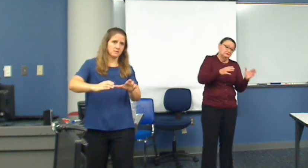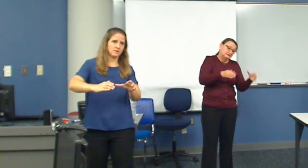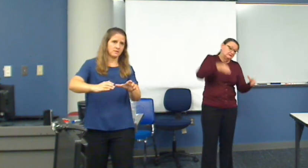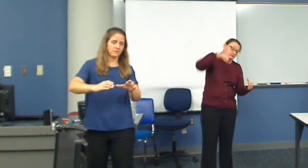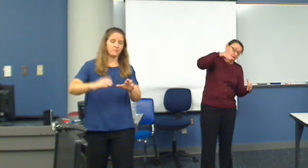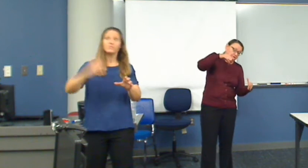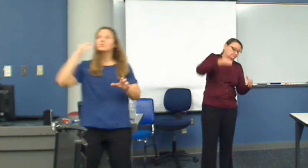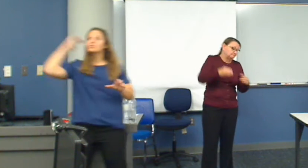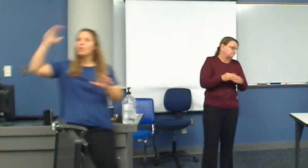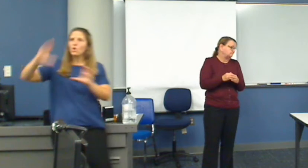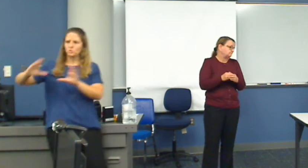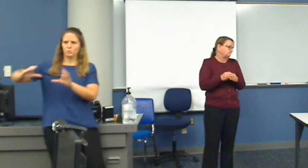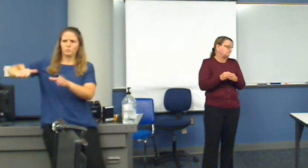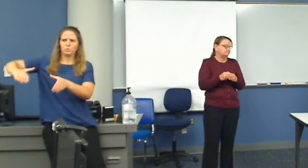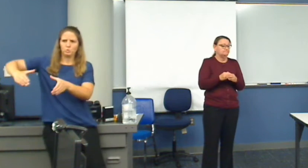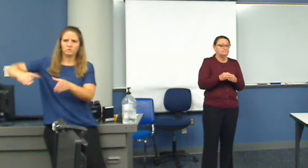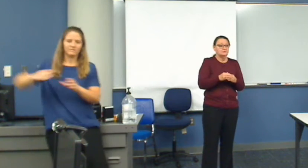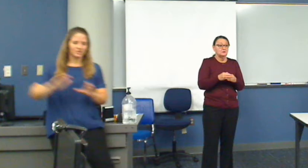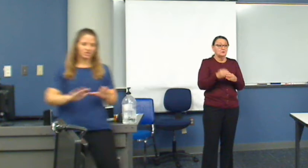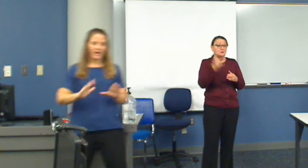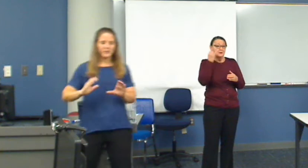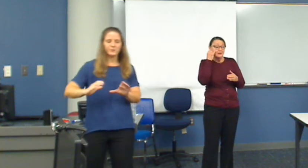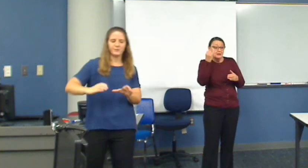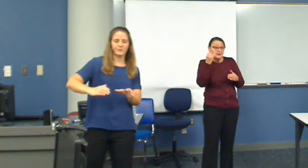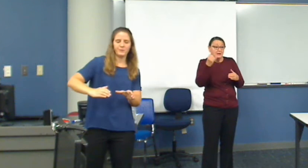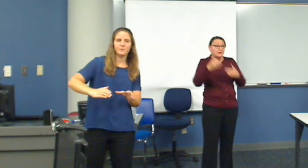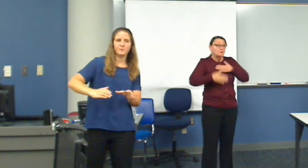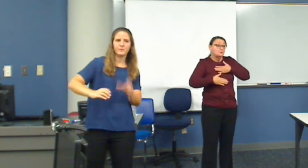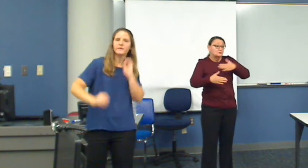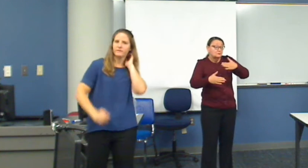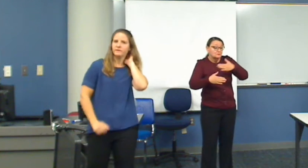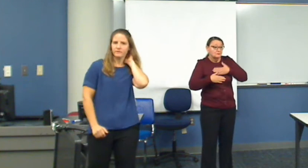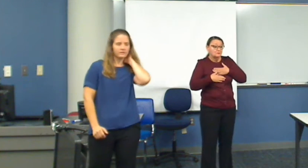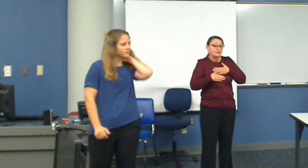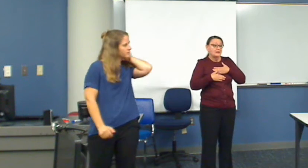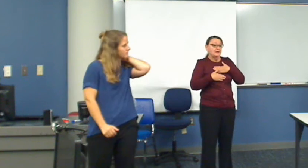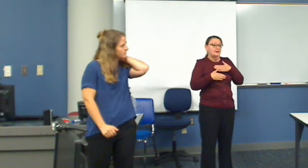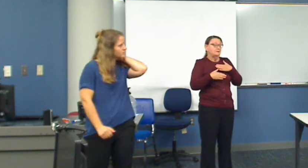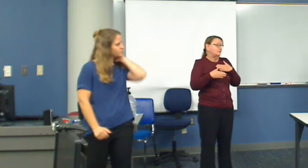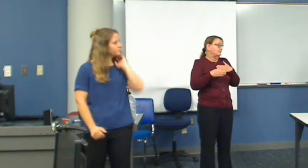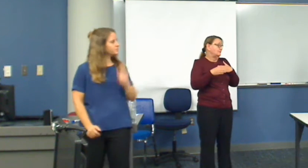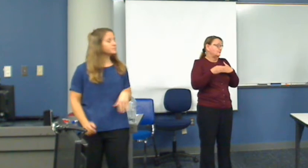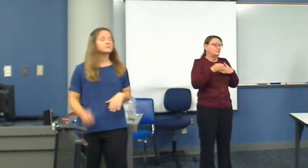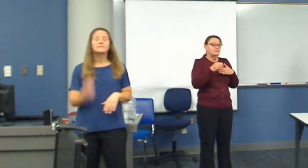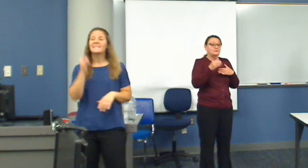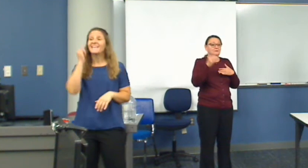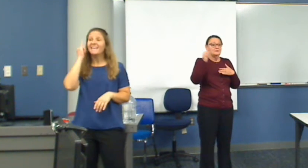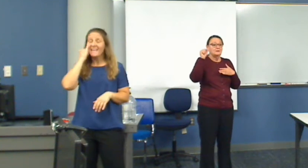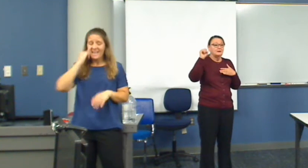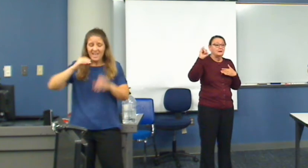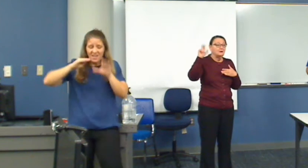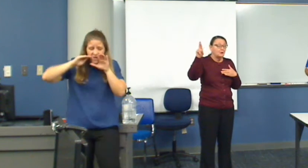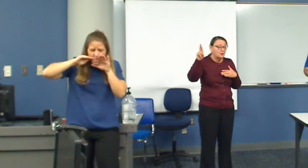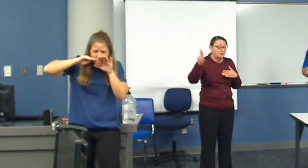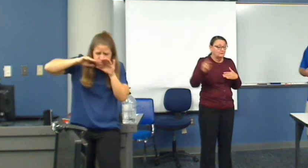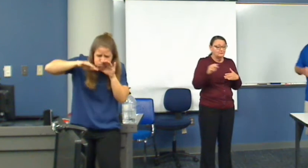in, we're going to retilt the airway. Maybe we didn't get it adjusted right. Try again. If they still don't go